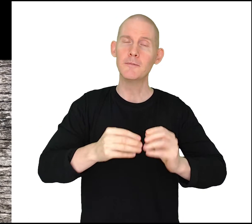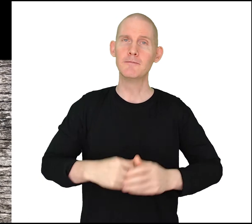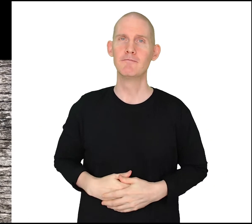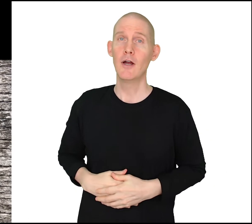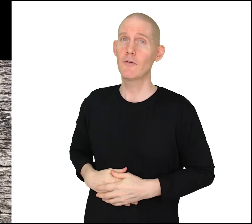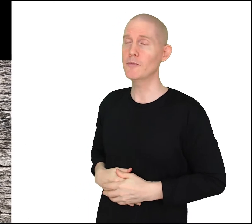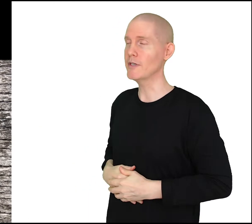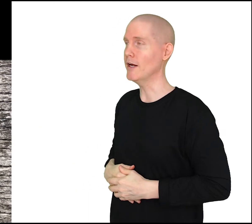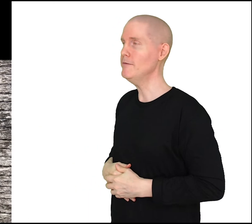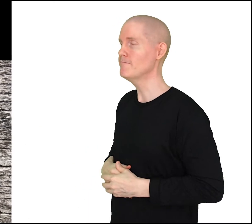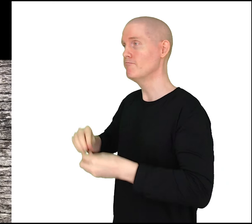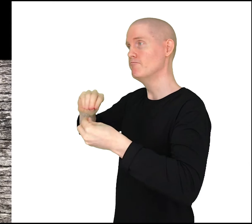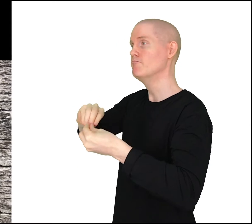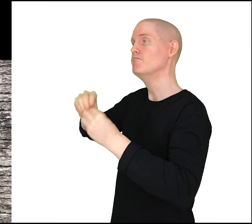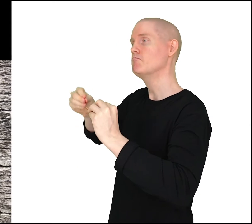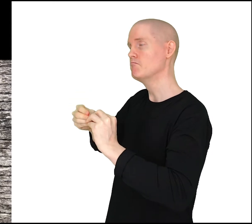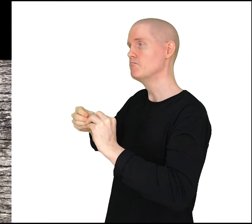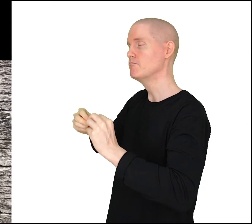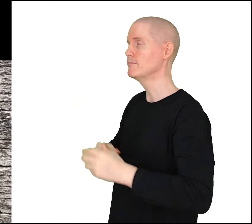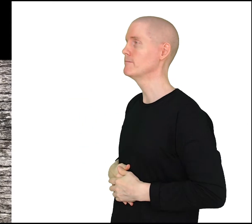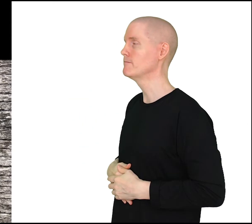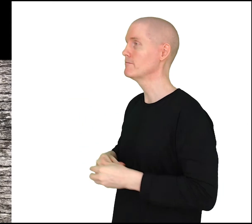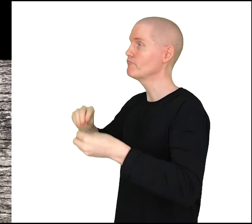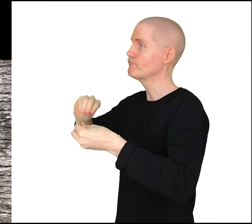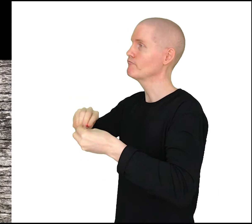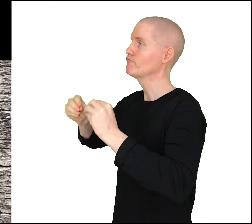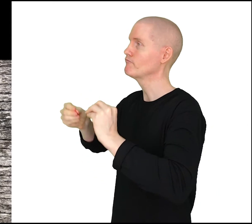Number. From the side.